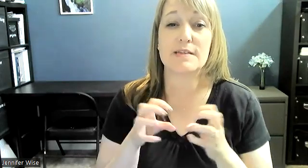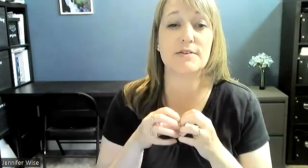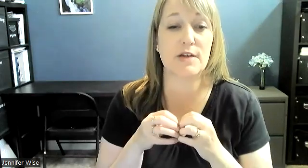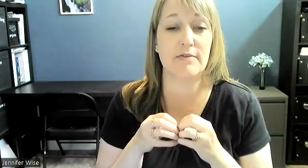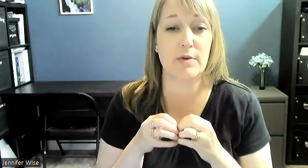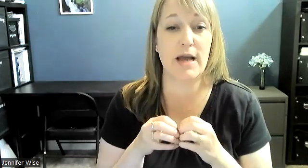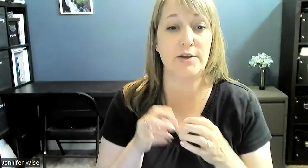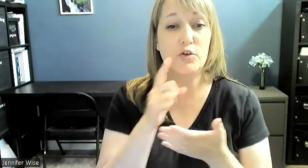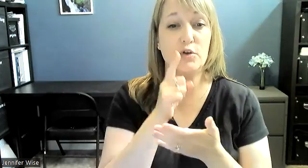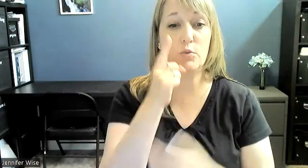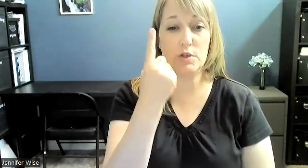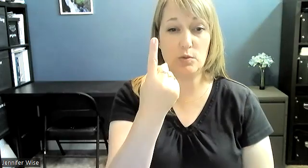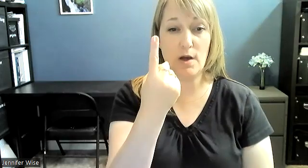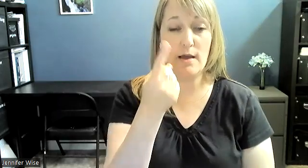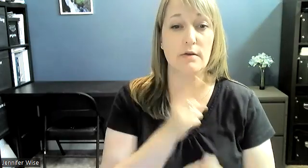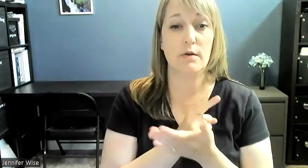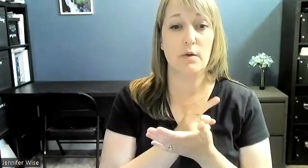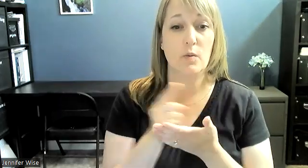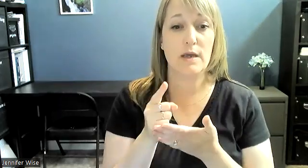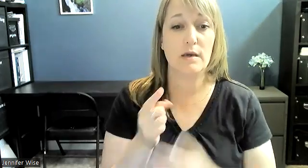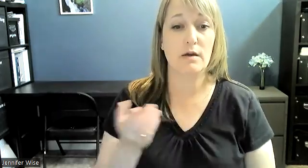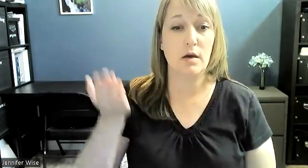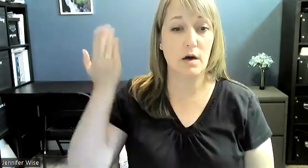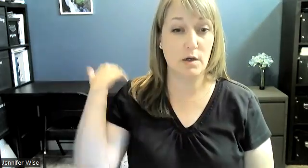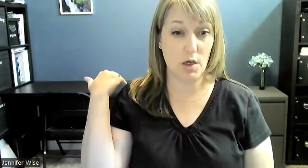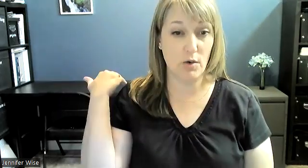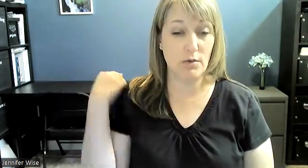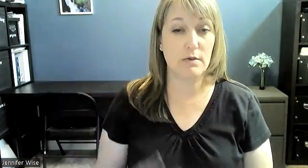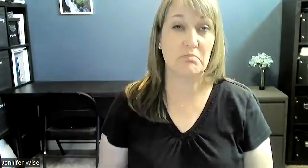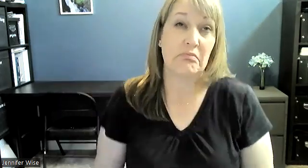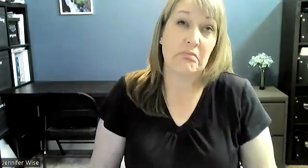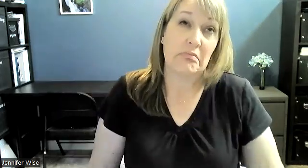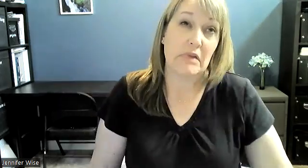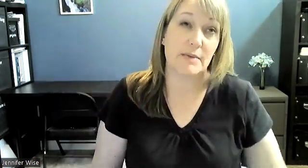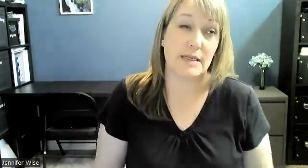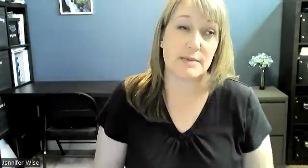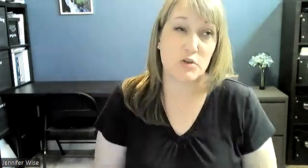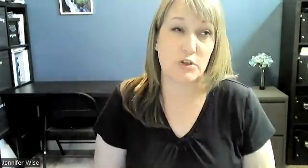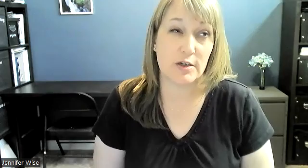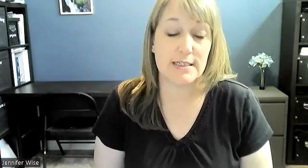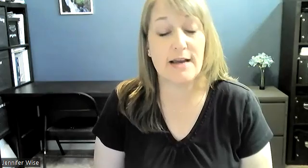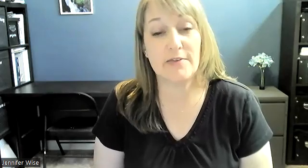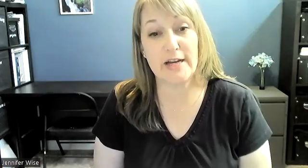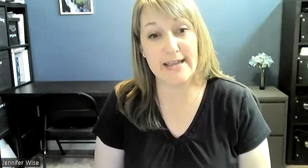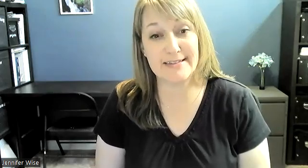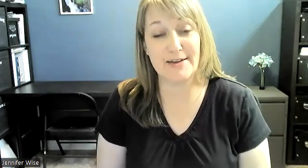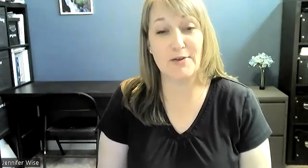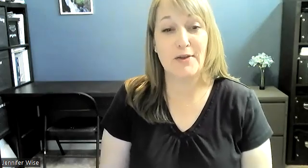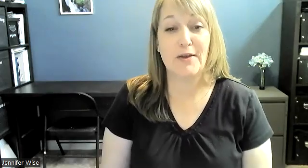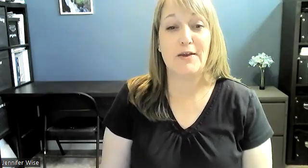signs are kind of combined. You wouldn't do 1 week ago. I mean, I suppose you could. It's not very ASL.